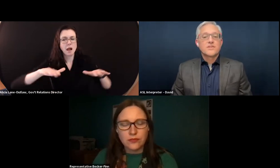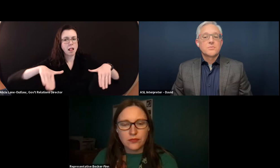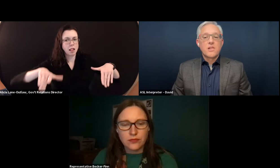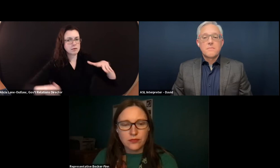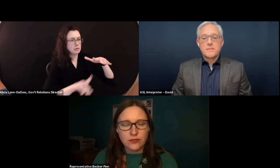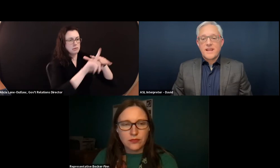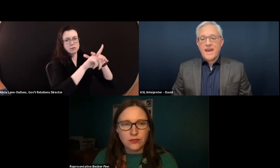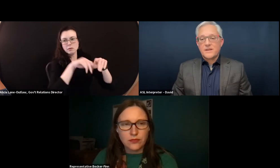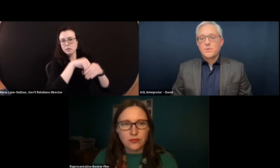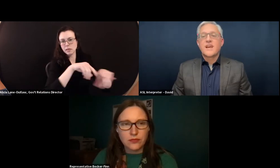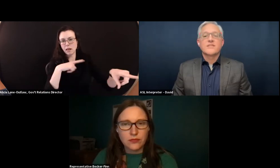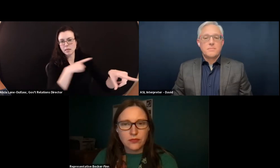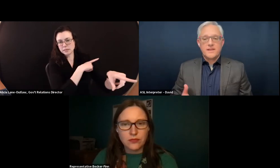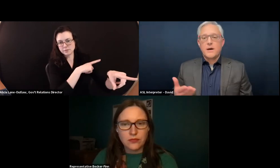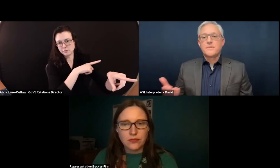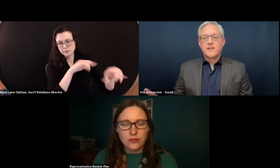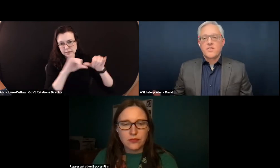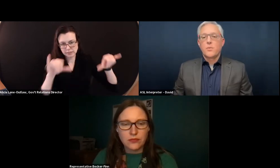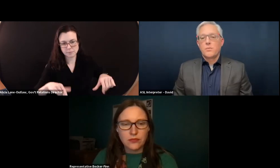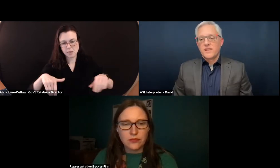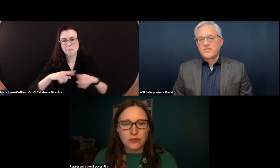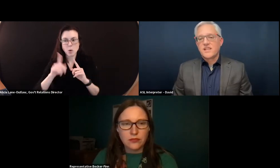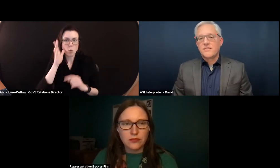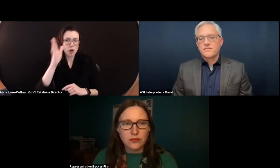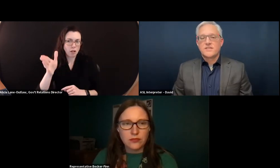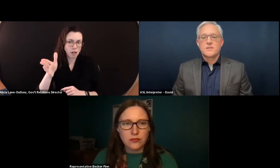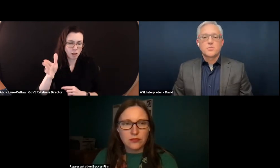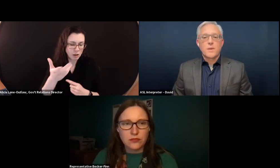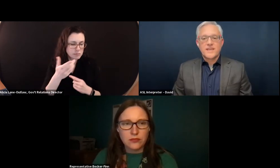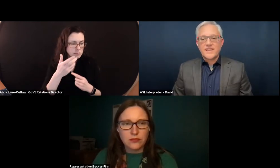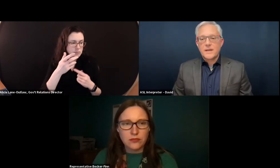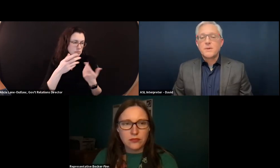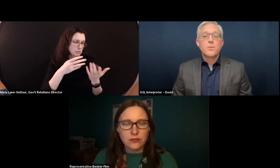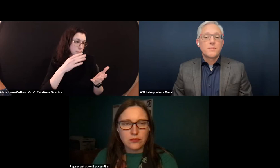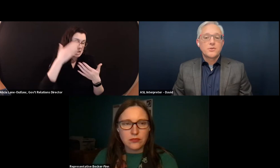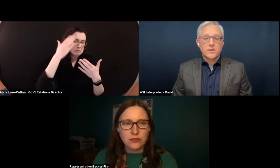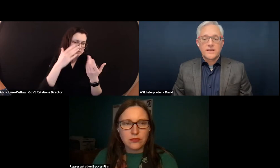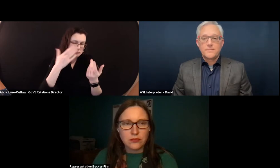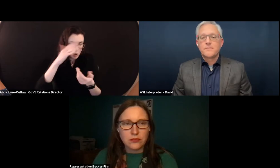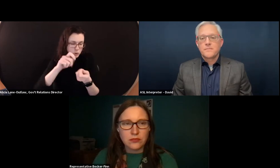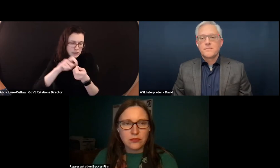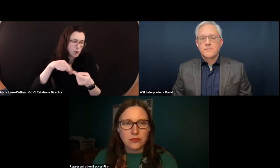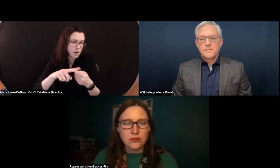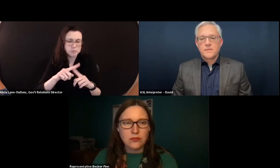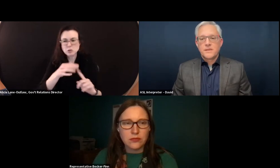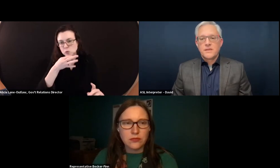And there was a small amendment added, which hasn't been updated on the legislative system's website yet, but it will be shortly.